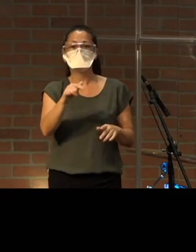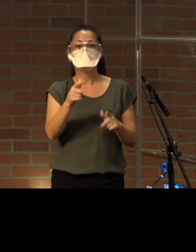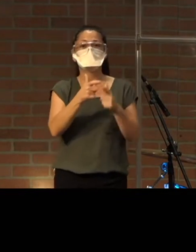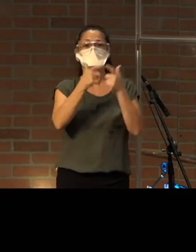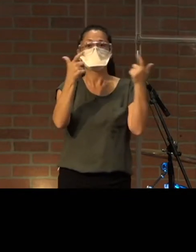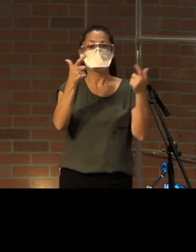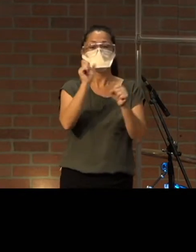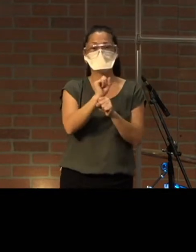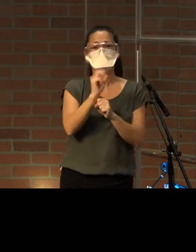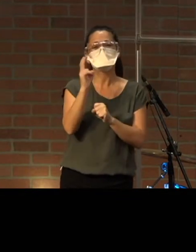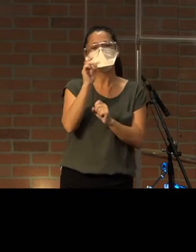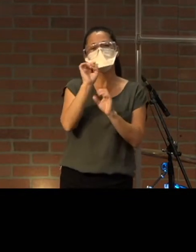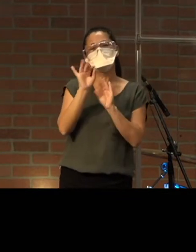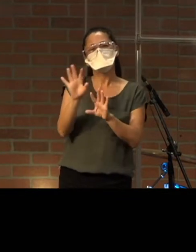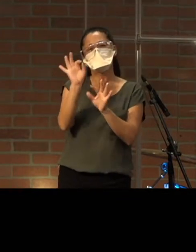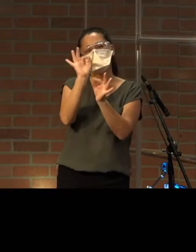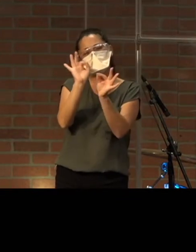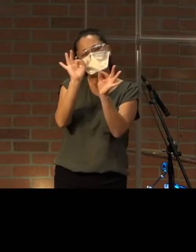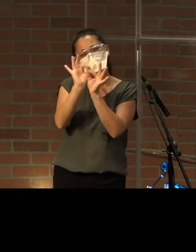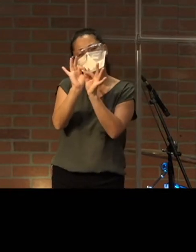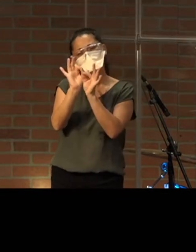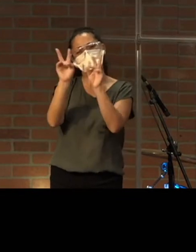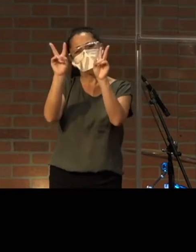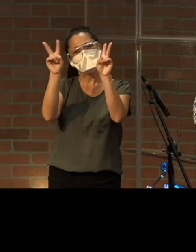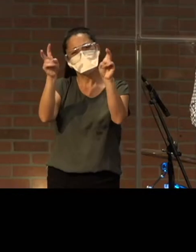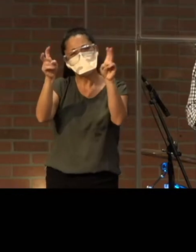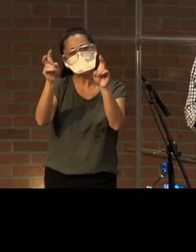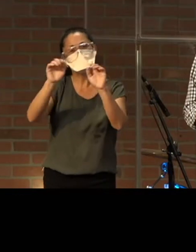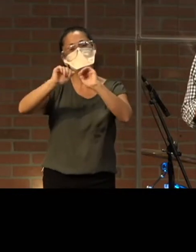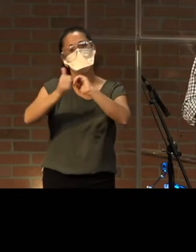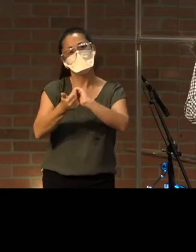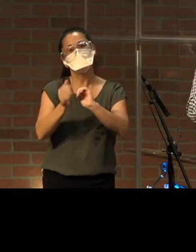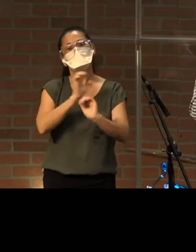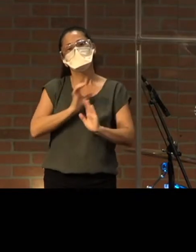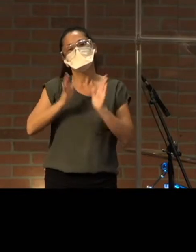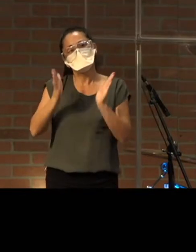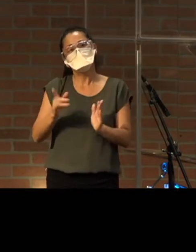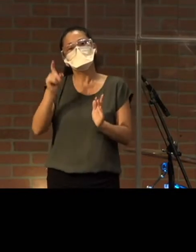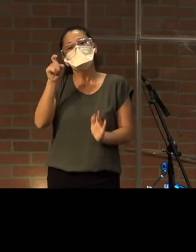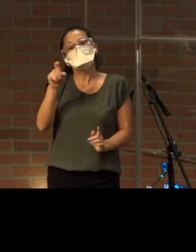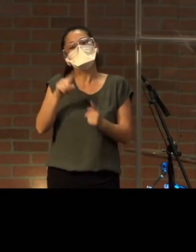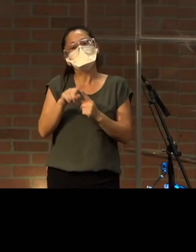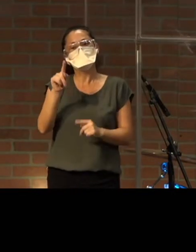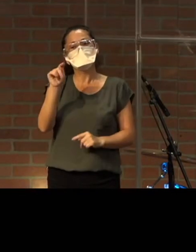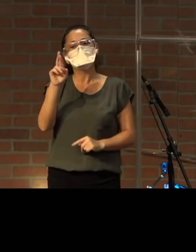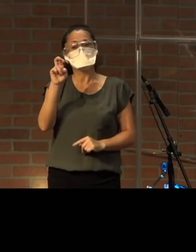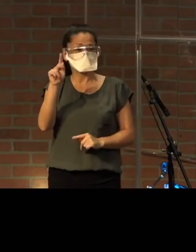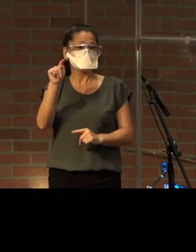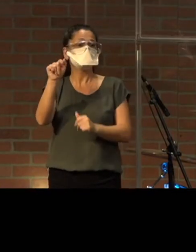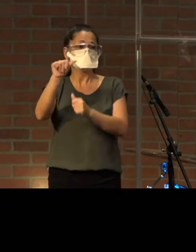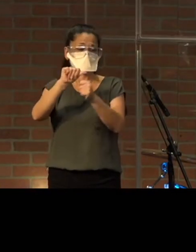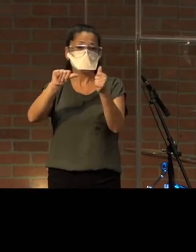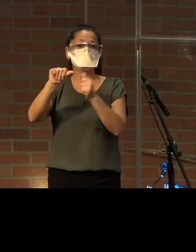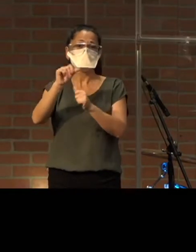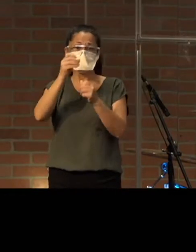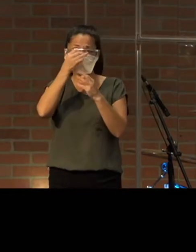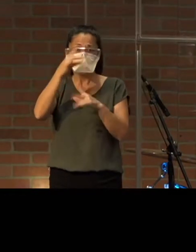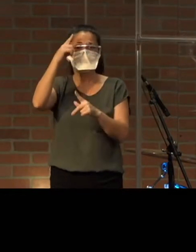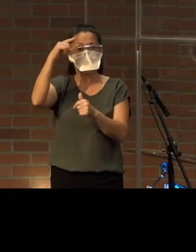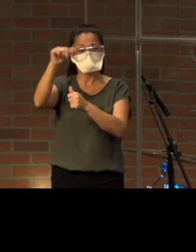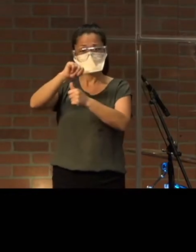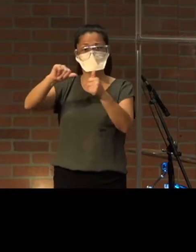is placing a specific emphasis on how Christians are supposed to treat one another. And small